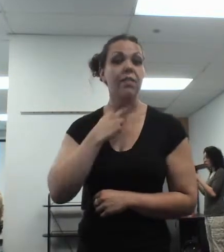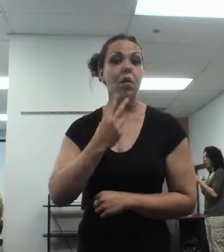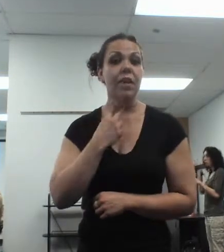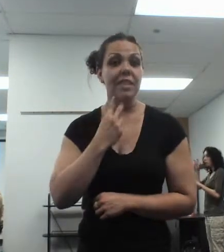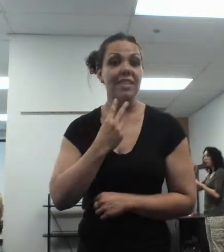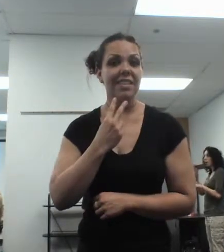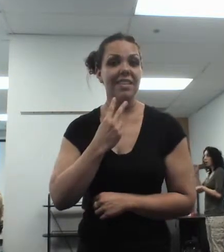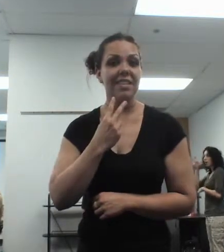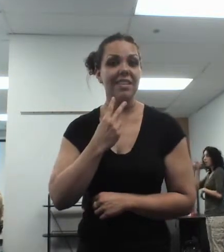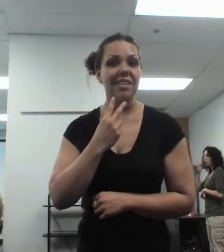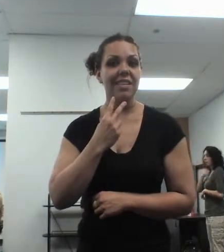or